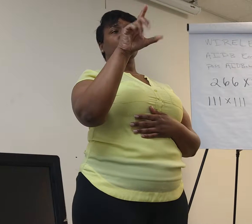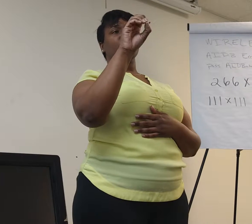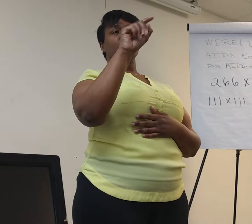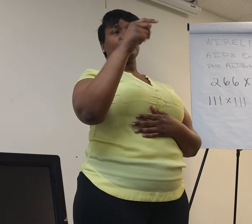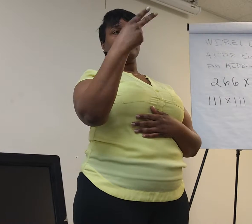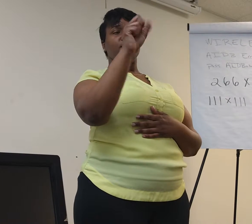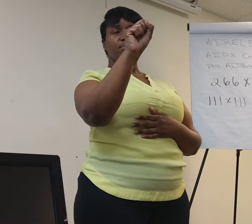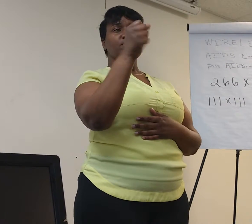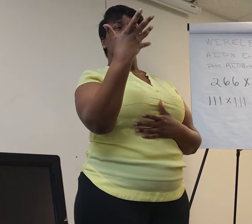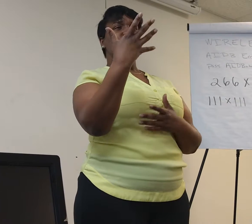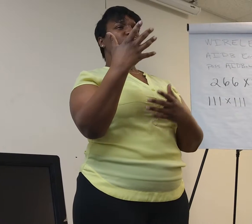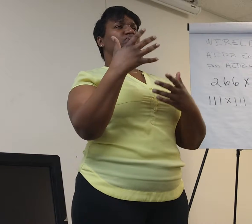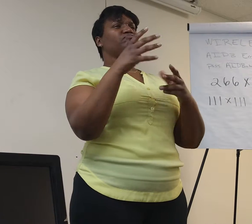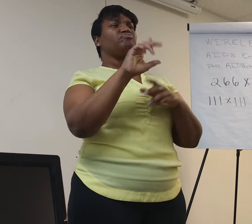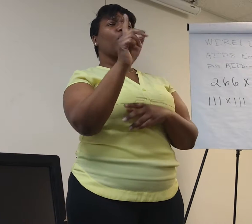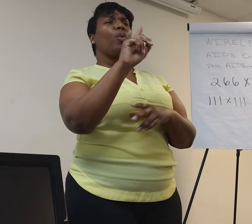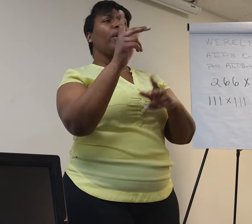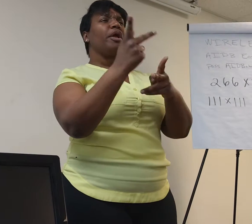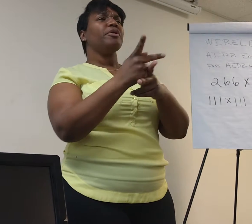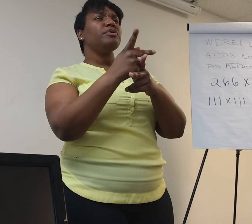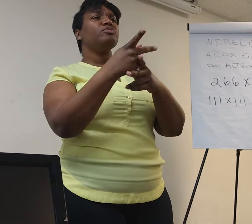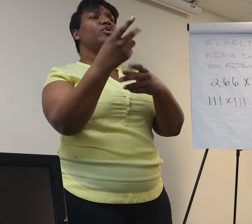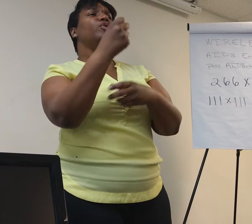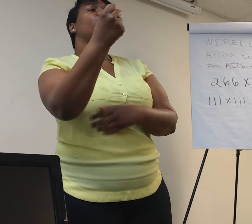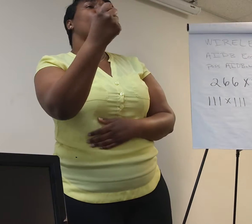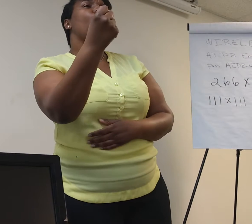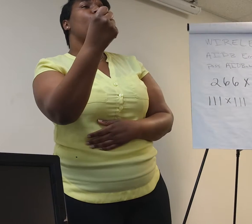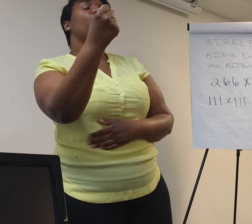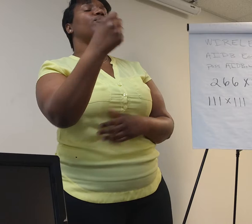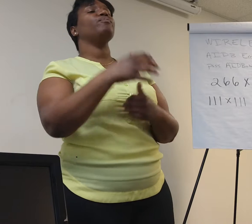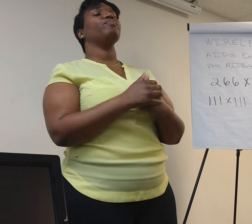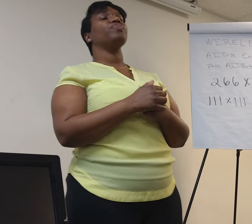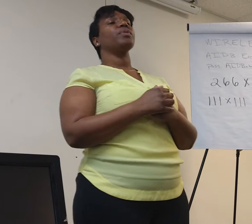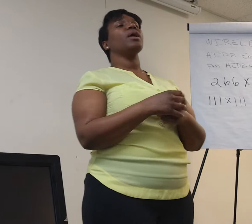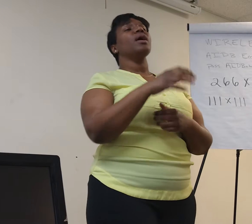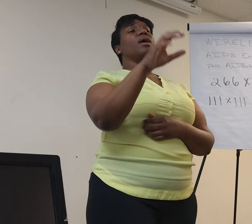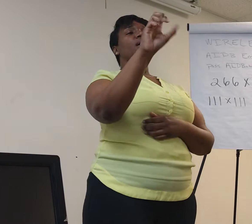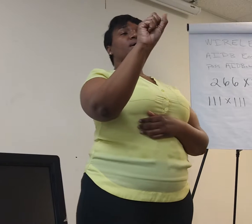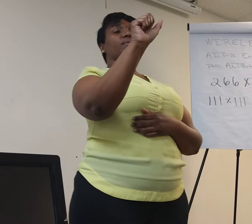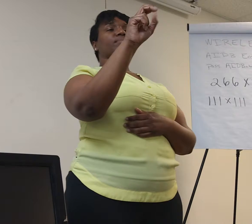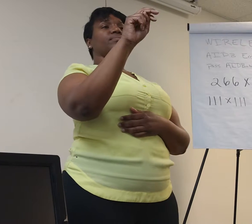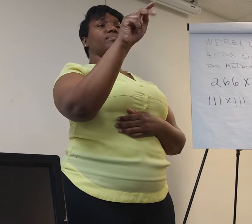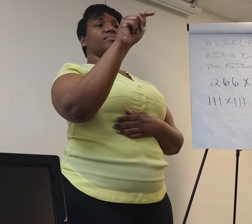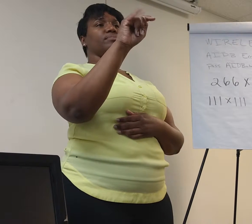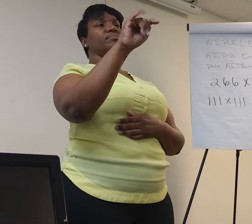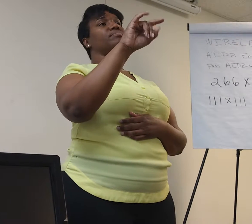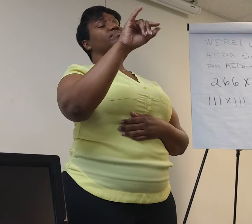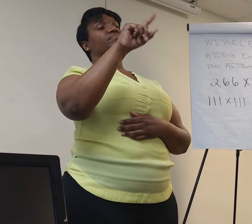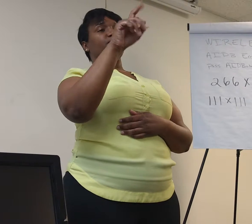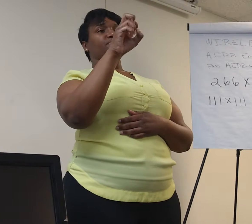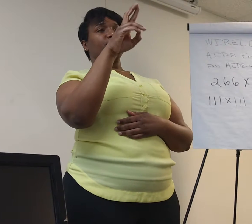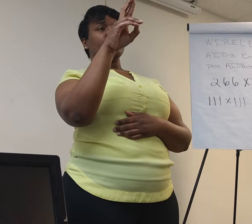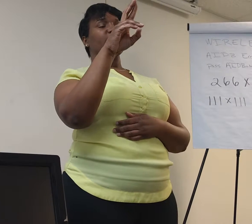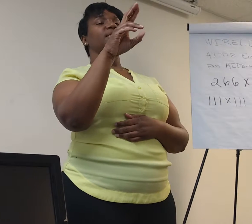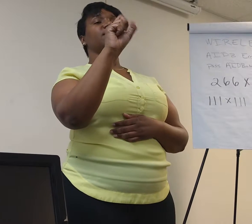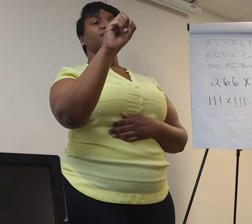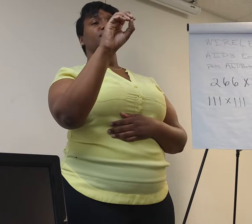Bucket of what? Sanitizer solution, yes. So don't just leave your rags laid out on the counter. Be sure they're in your sanitizer